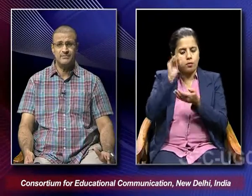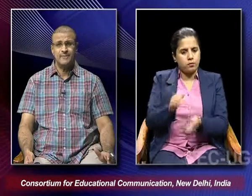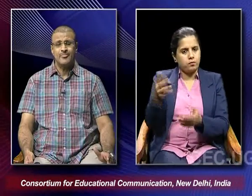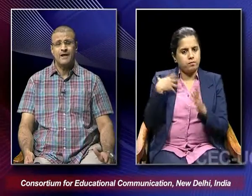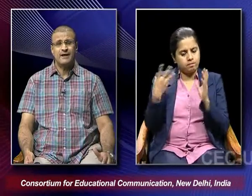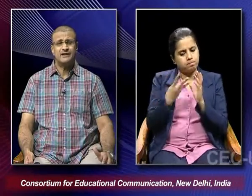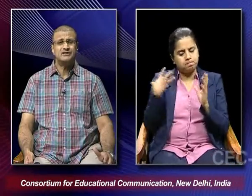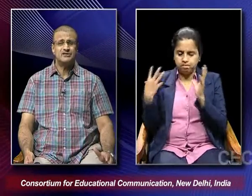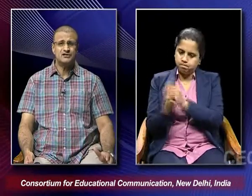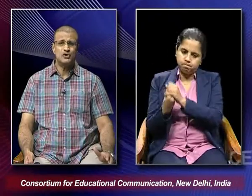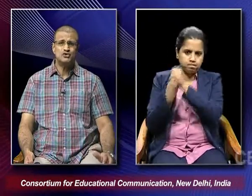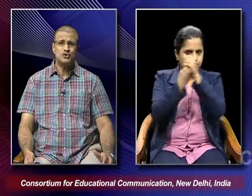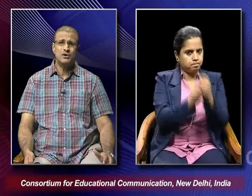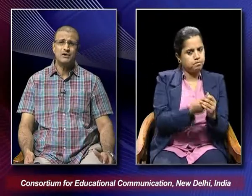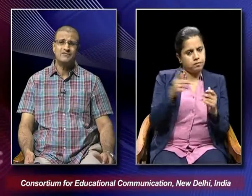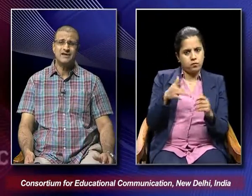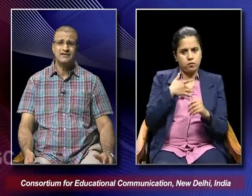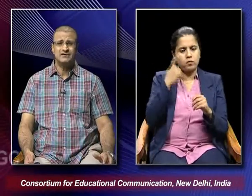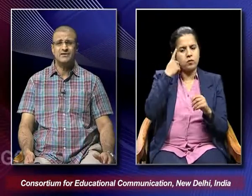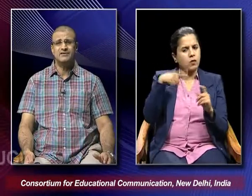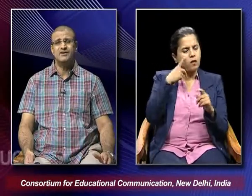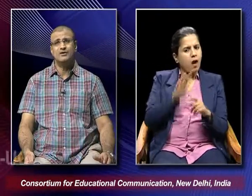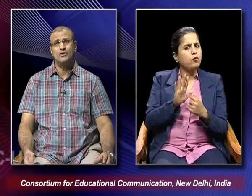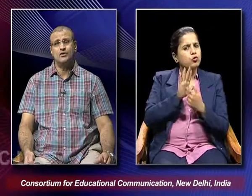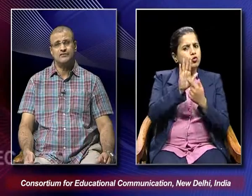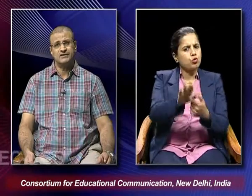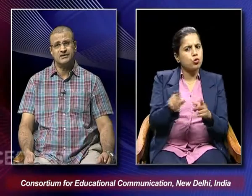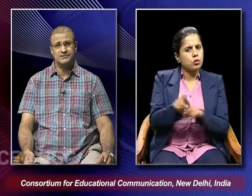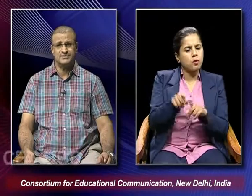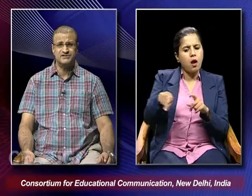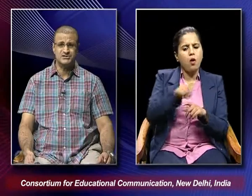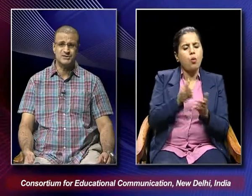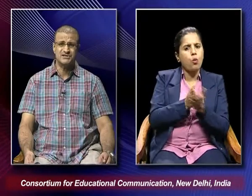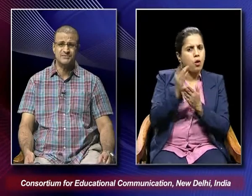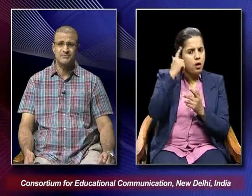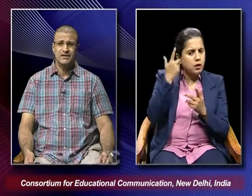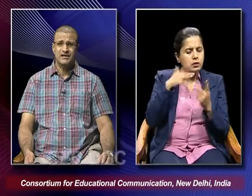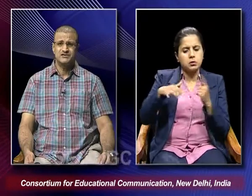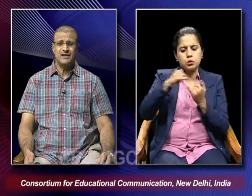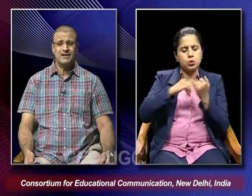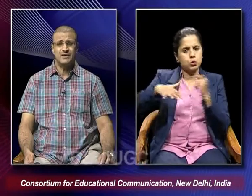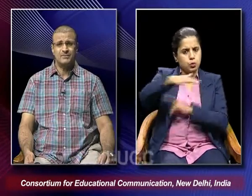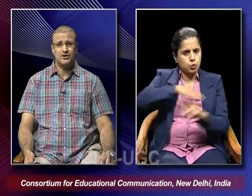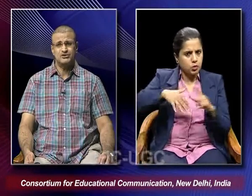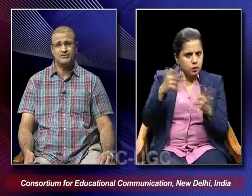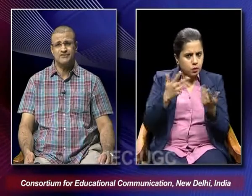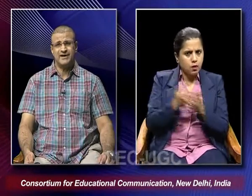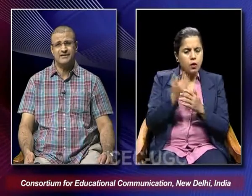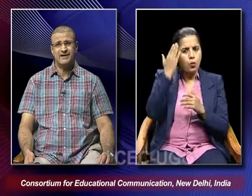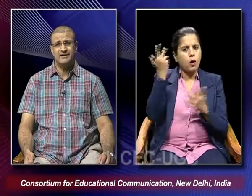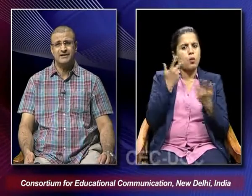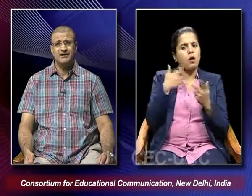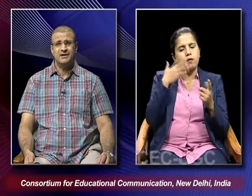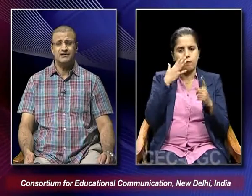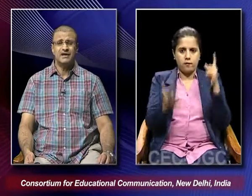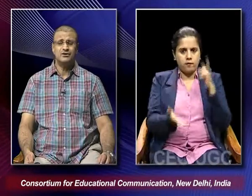him. It is also reflective in a way of the contemporary situation as well, because we find